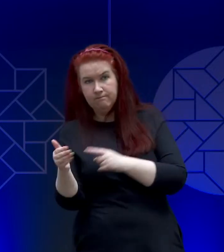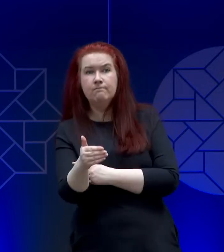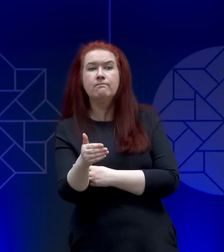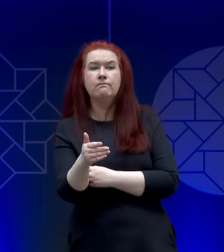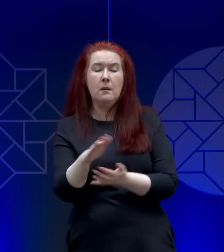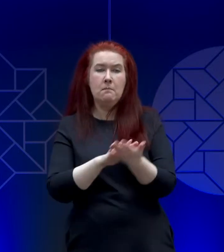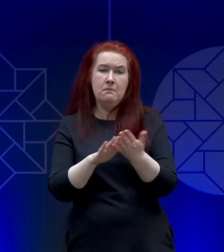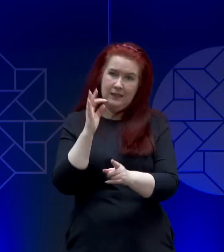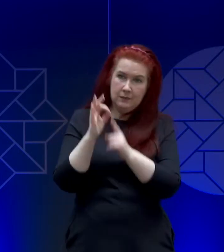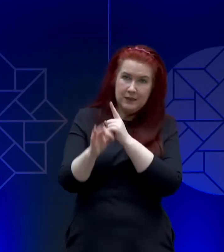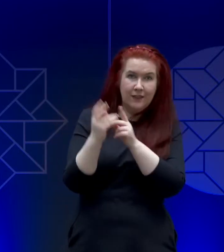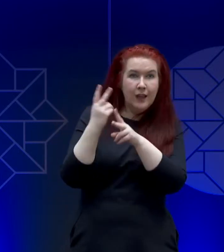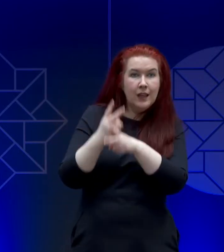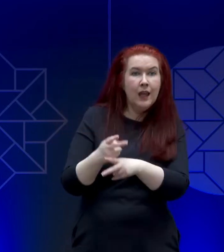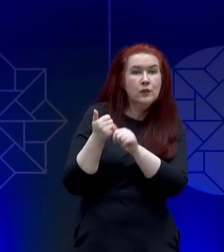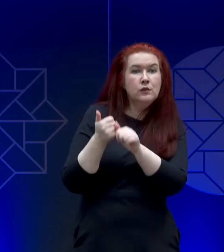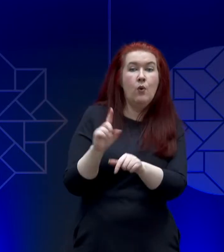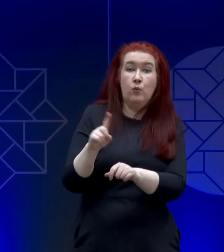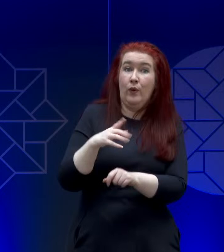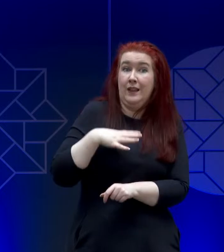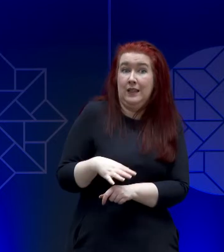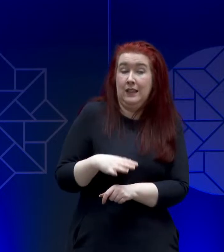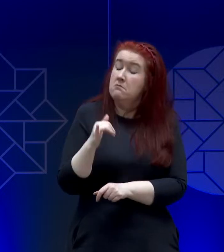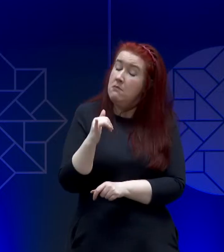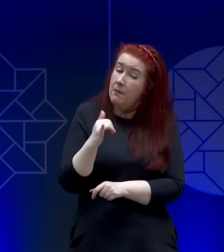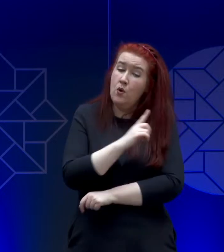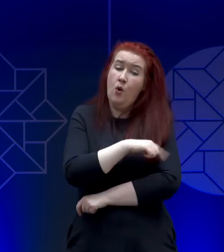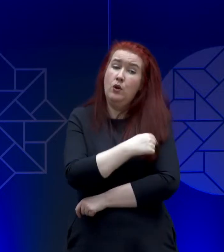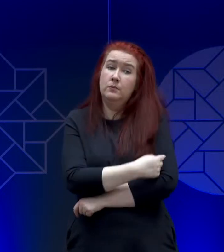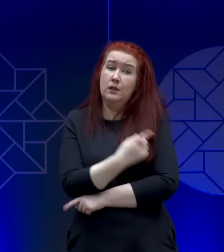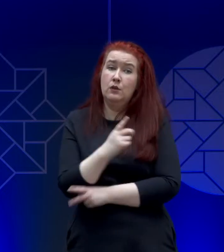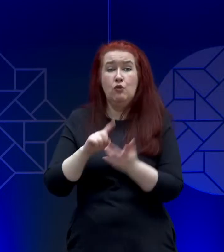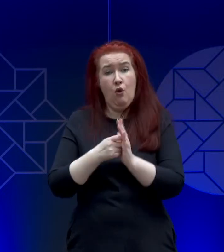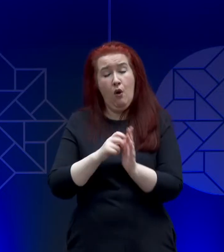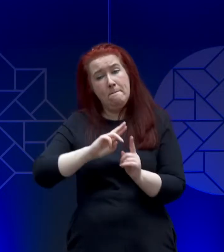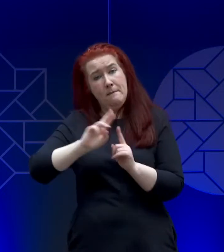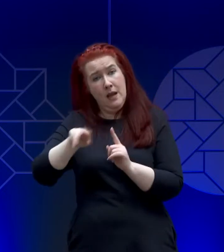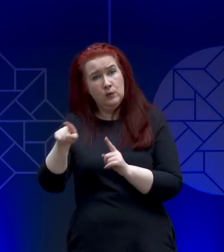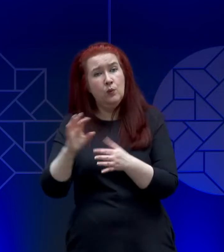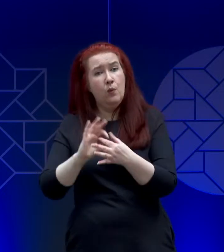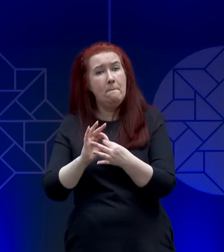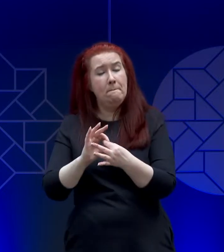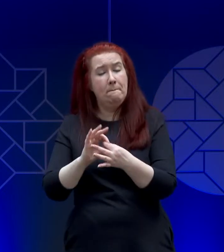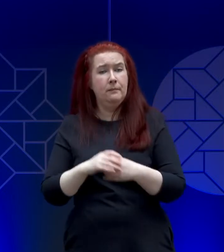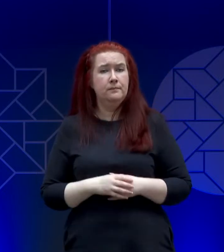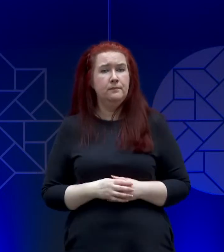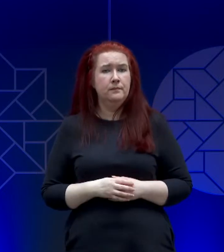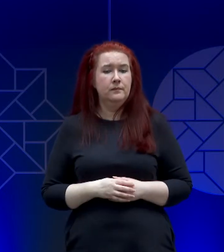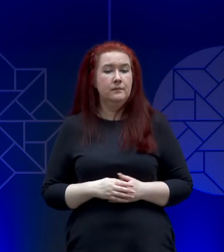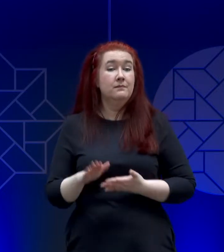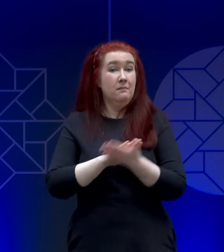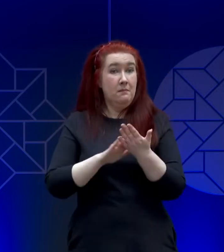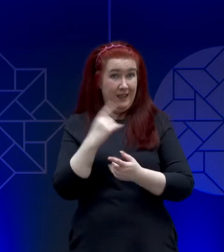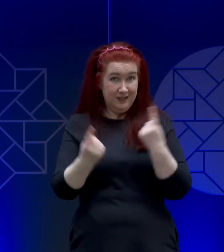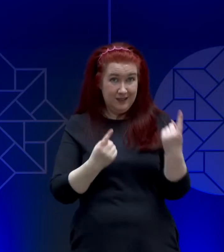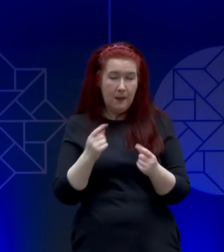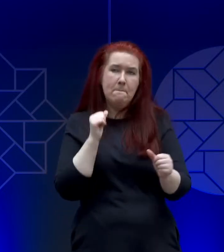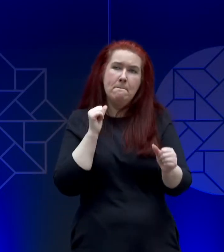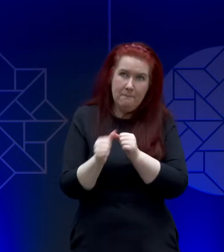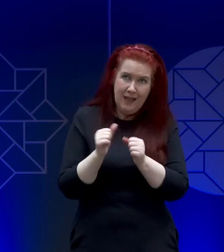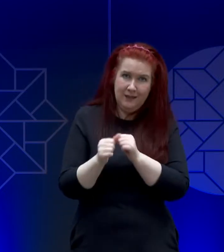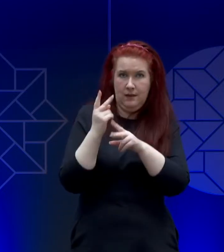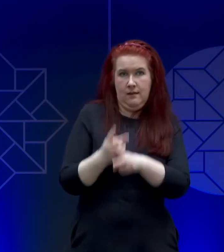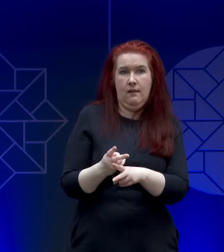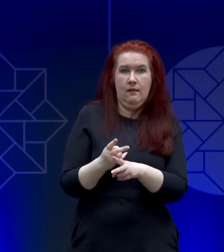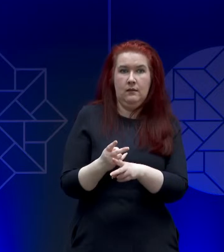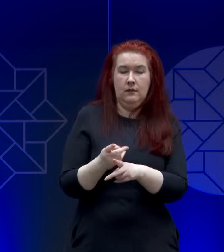and support that they need, whether in hospital or back at home. It will mean better care for these more